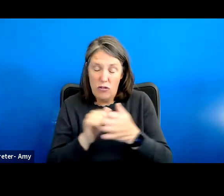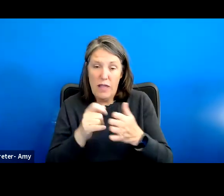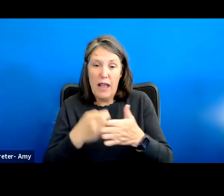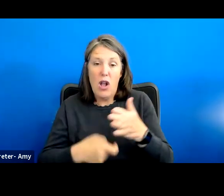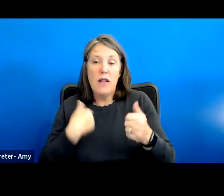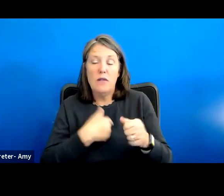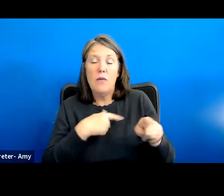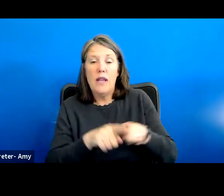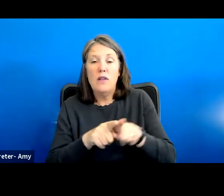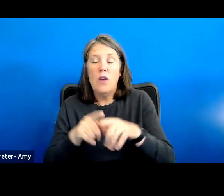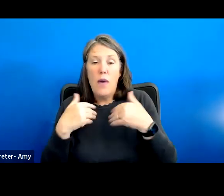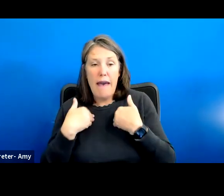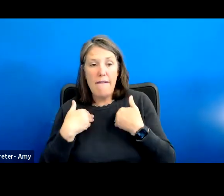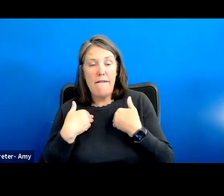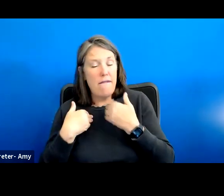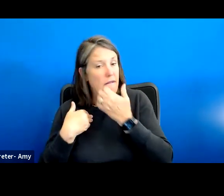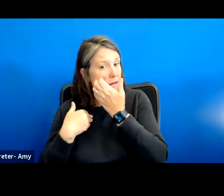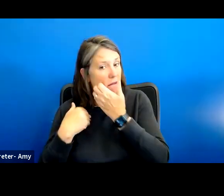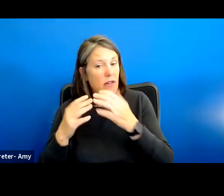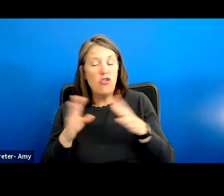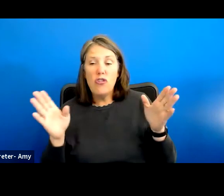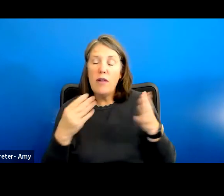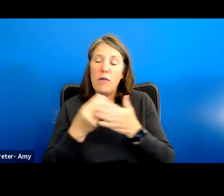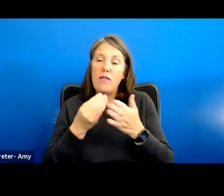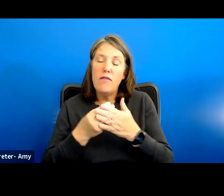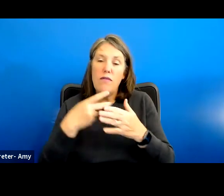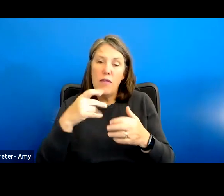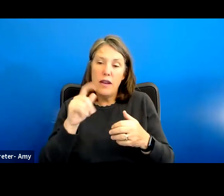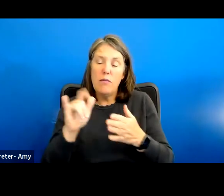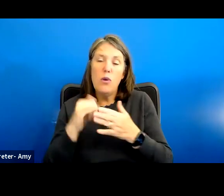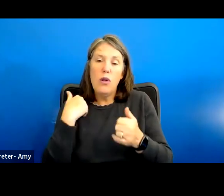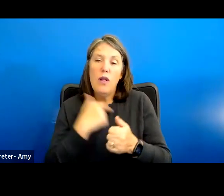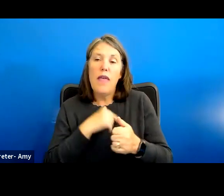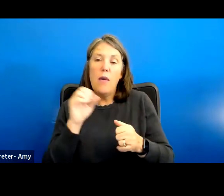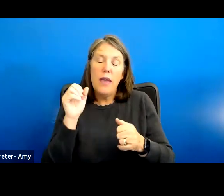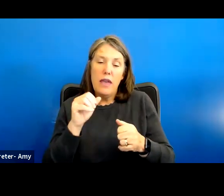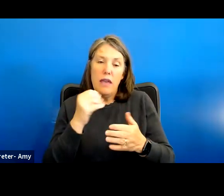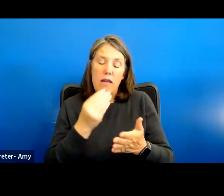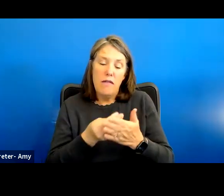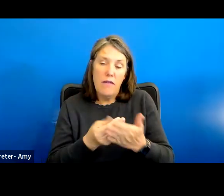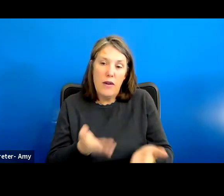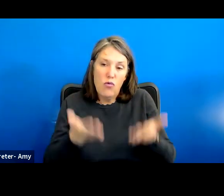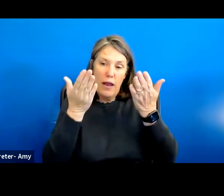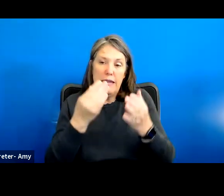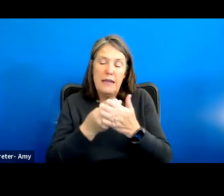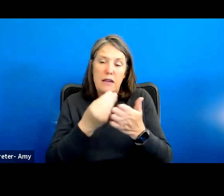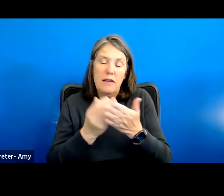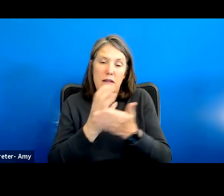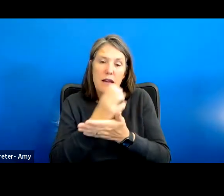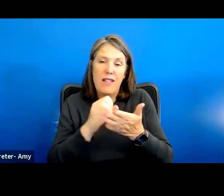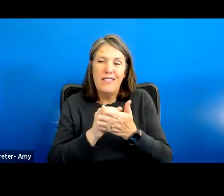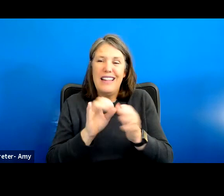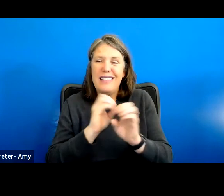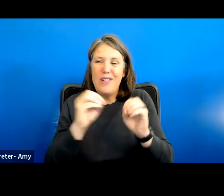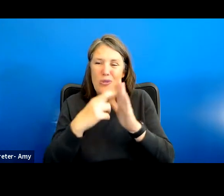also have a general funding pool that we put our fundraising dollars into. That's more of that no strings